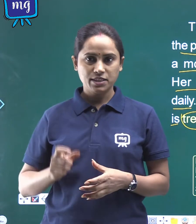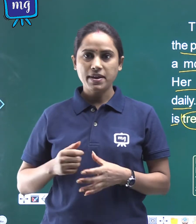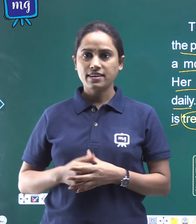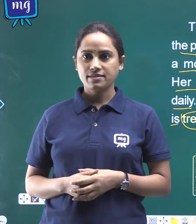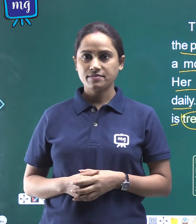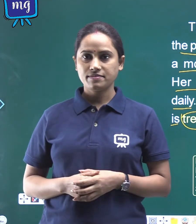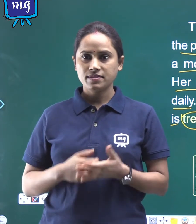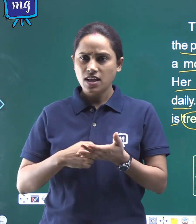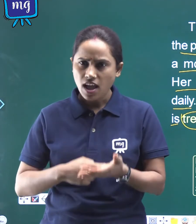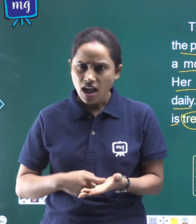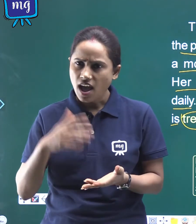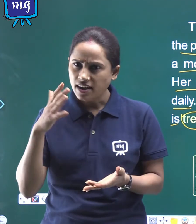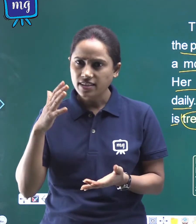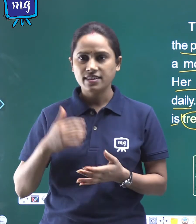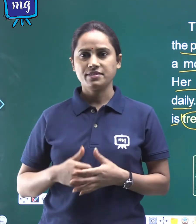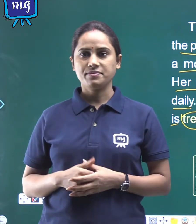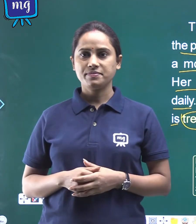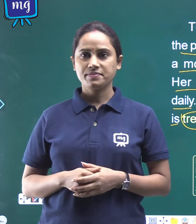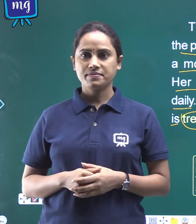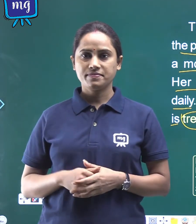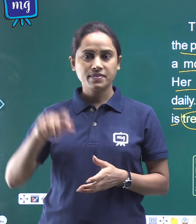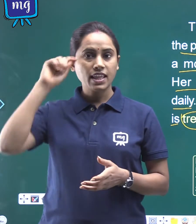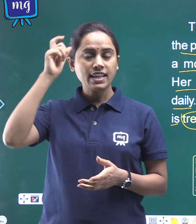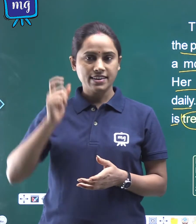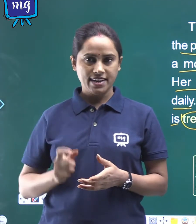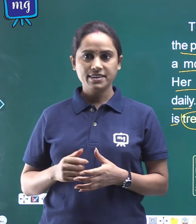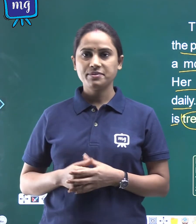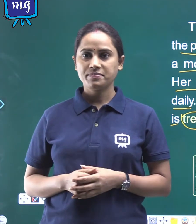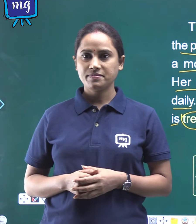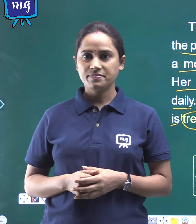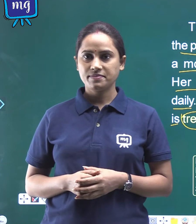disrespect another, treat,